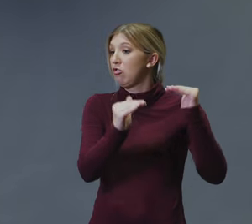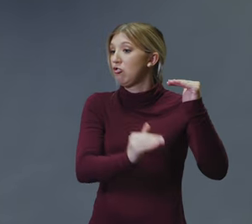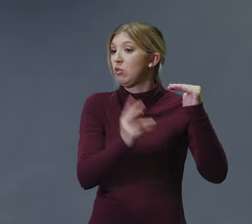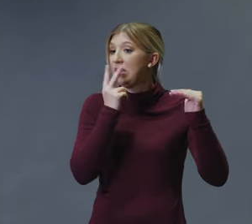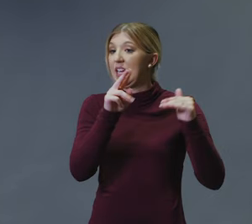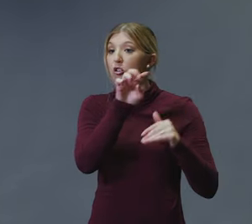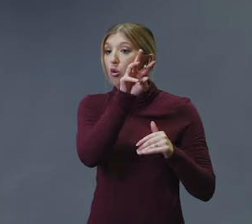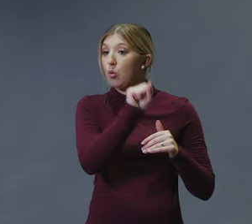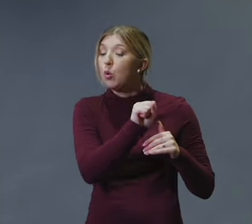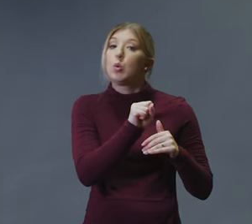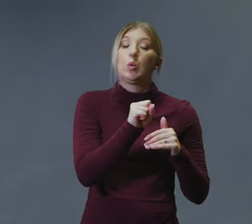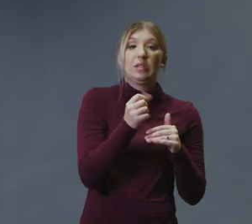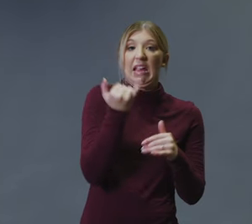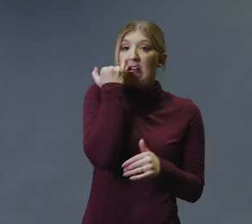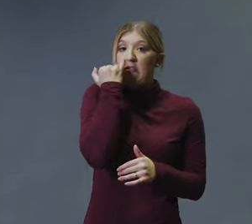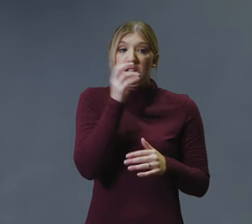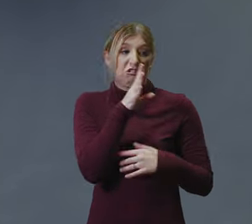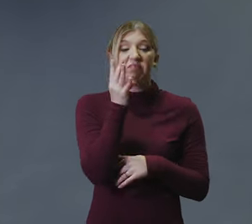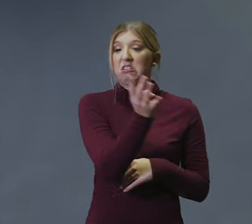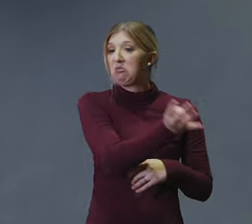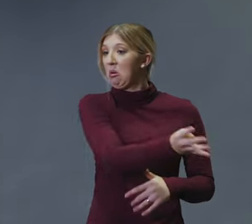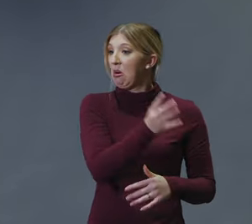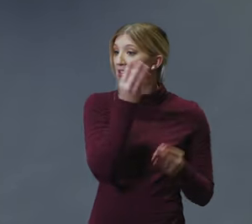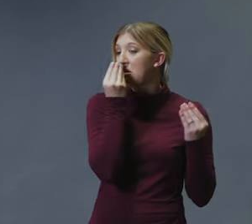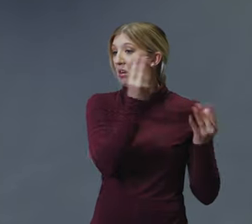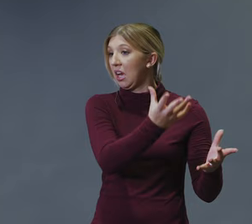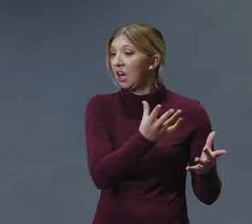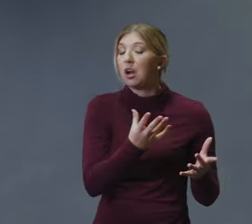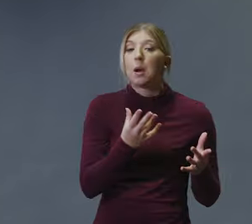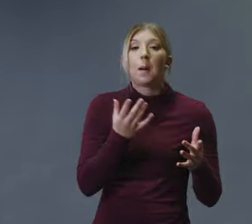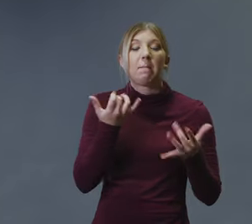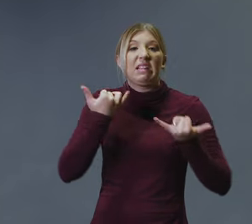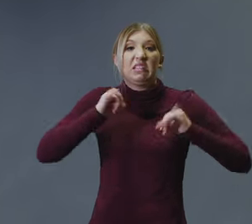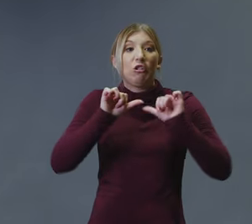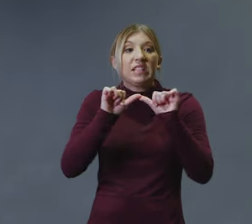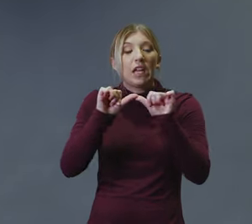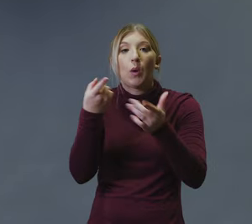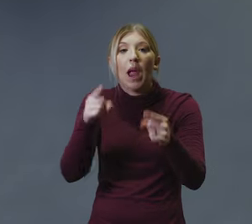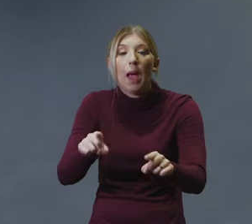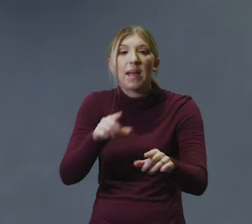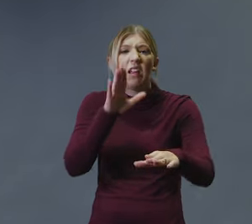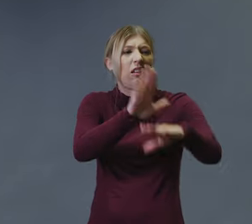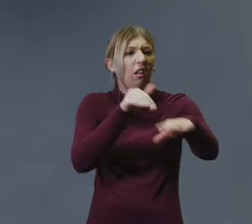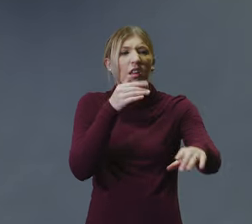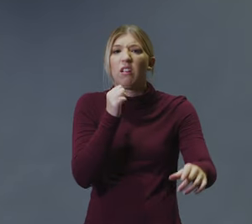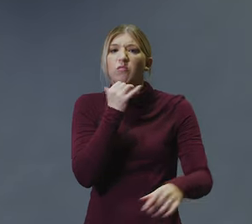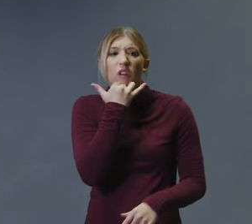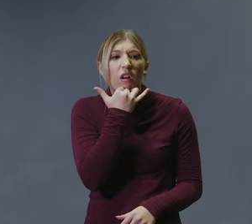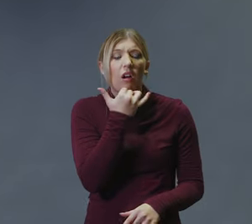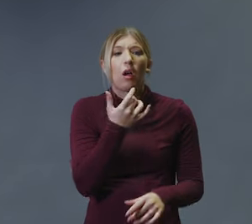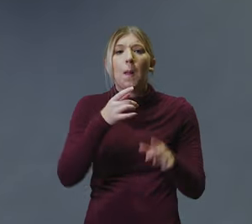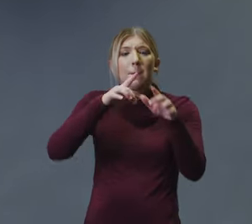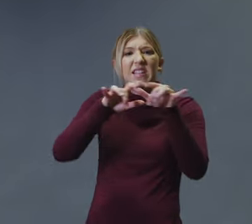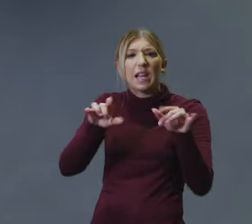on the news and in our towns, and we aren't calling it out while it continues to happen, while at the same time